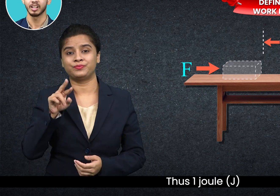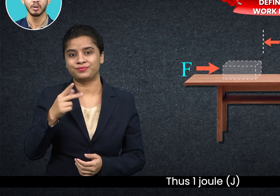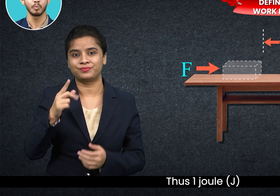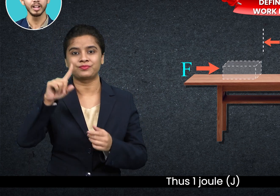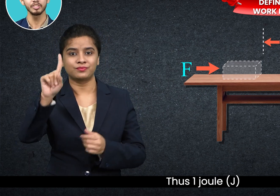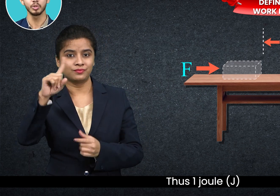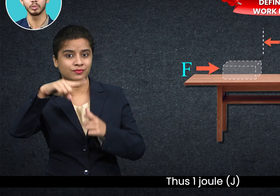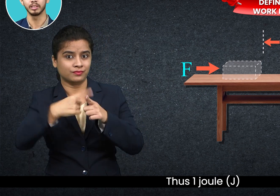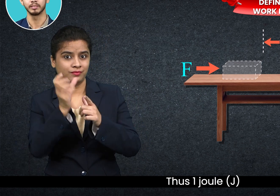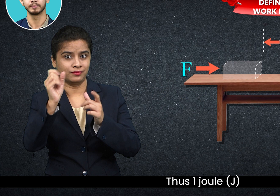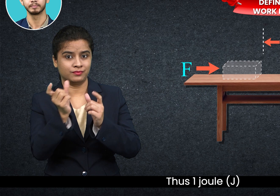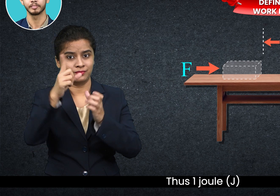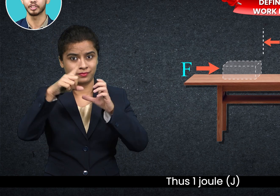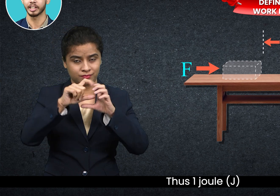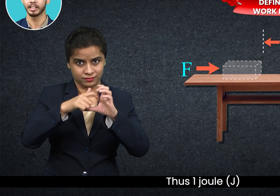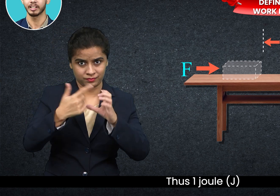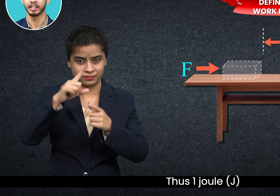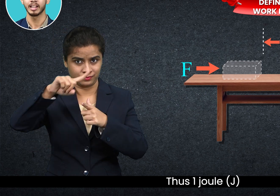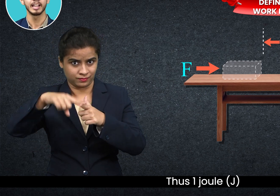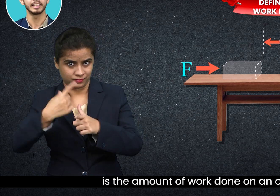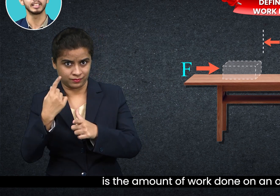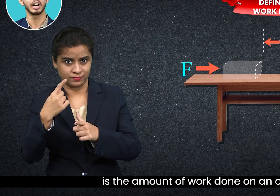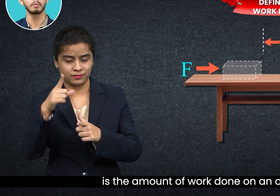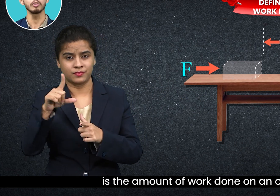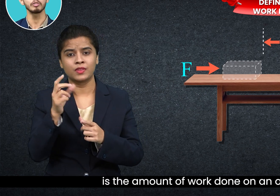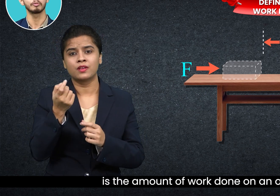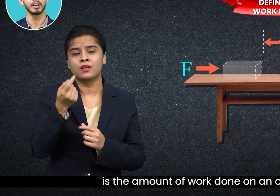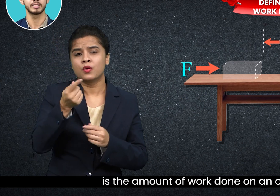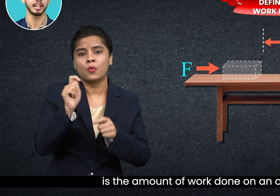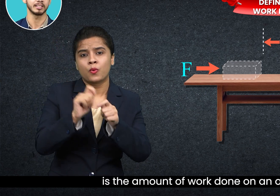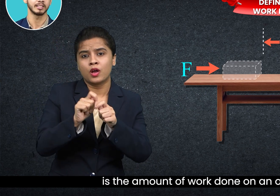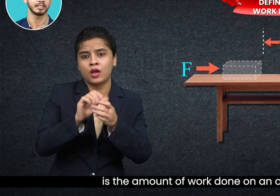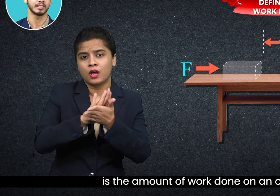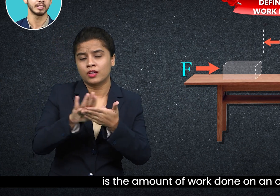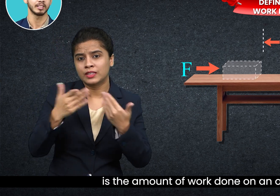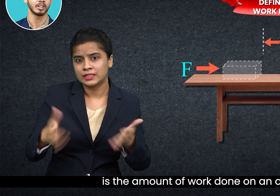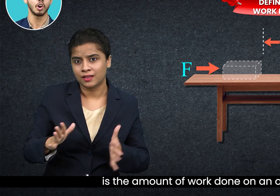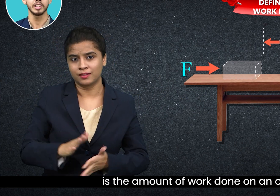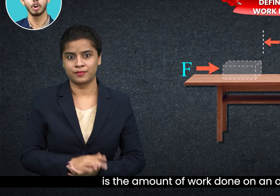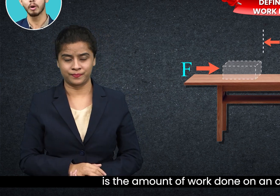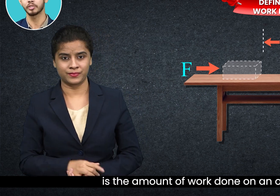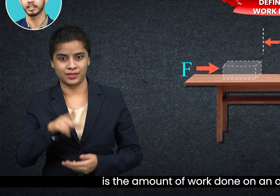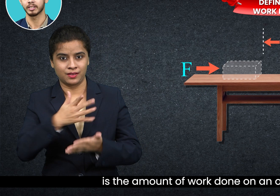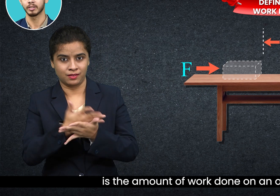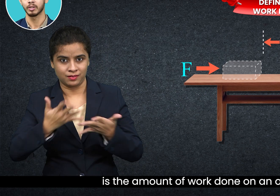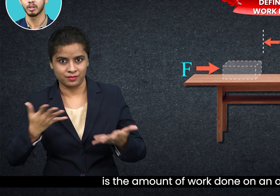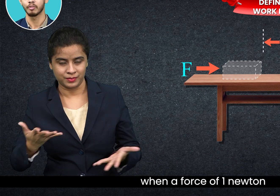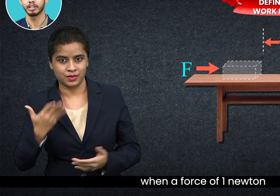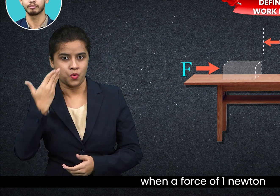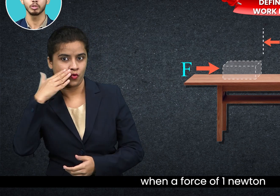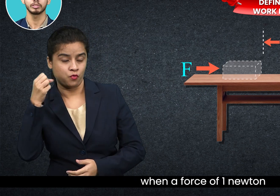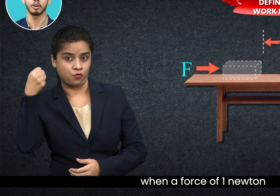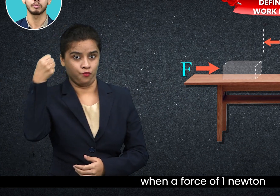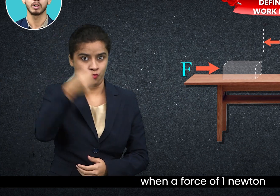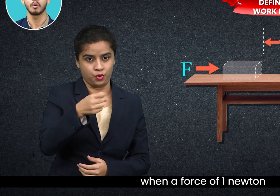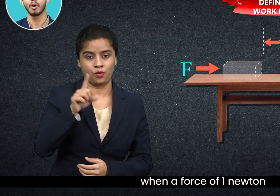Thus, 1 joule J is the amount of work done on an object when